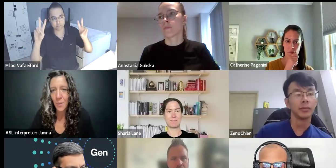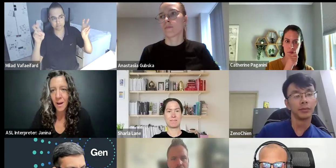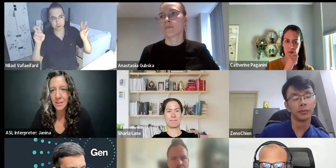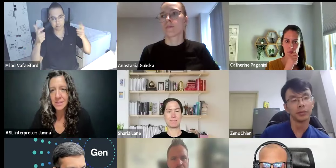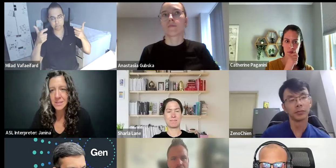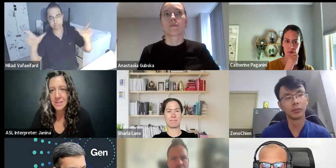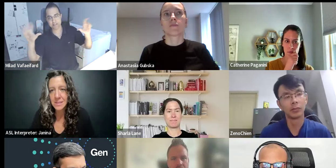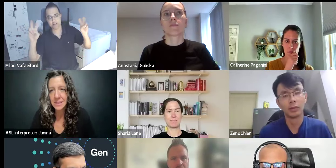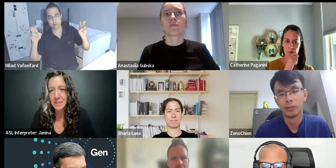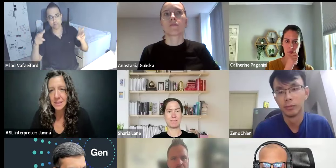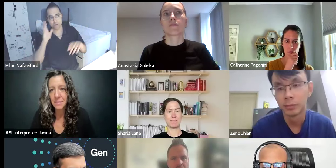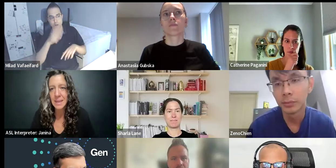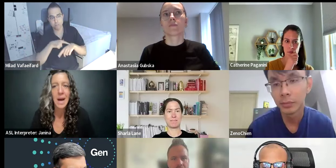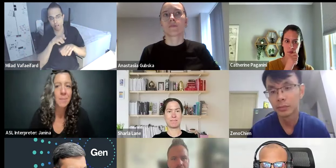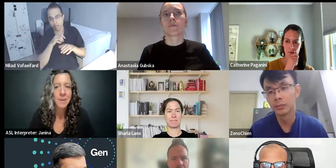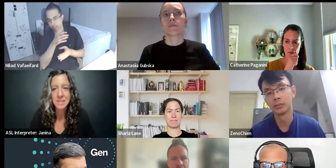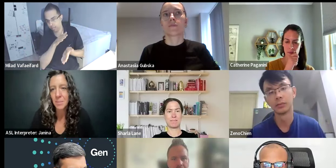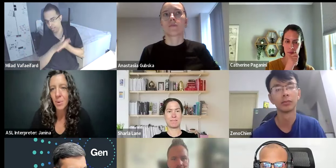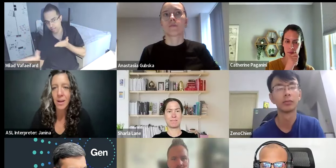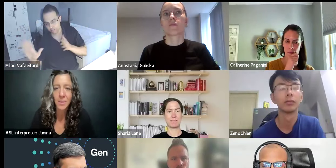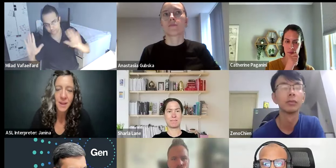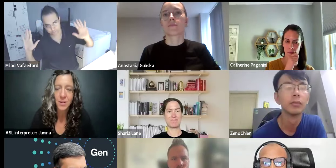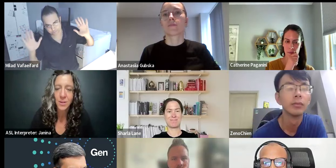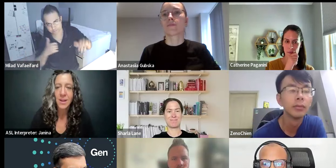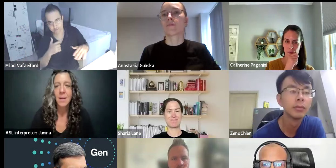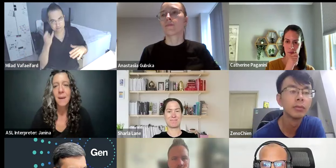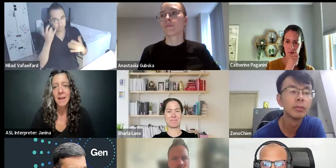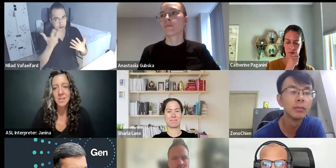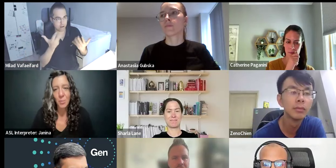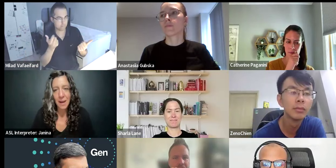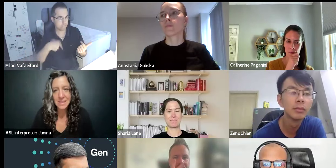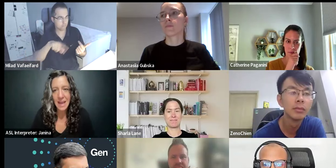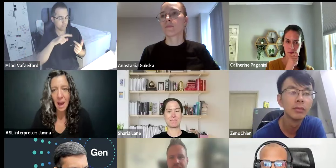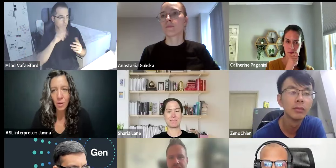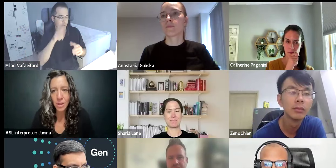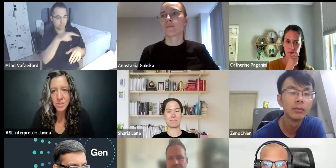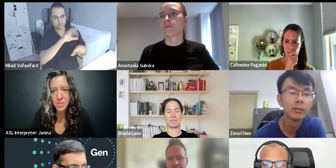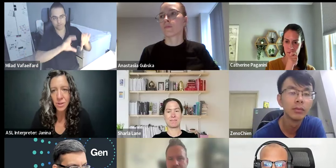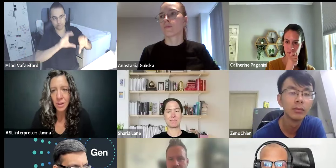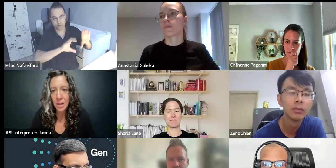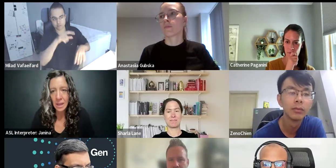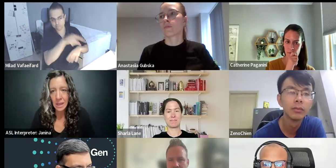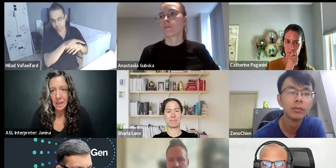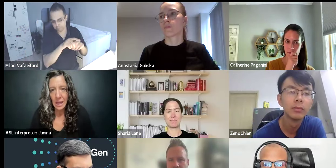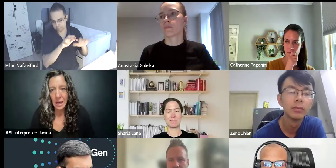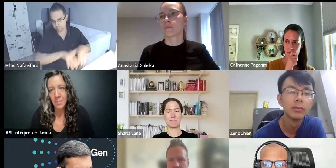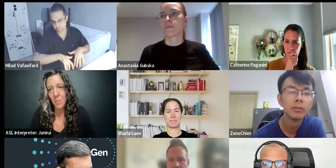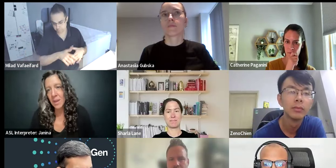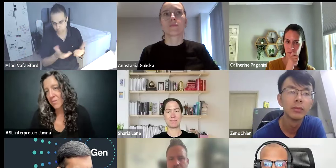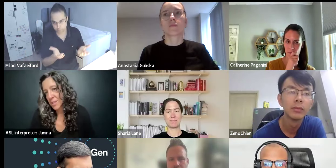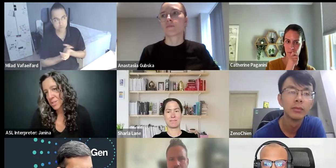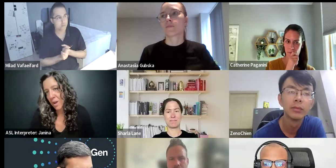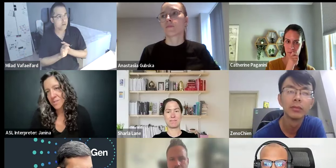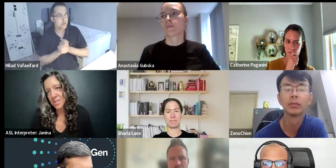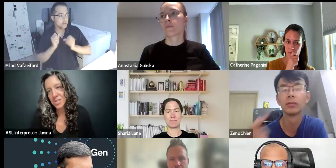I don't want big topics to be brought up that'll make us go past the hour. So